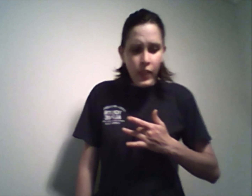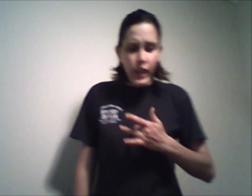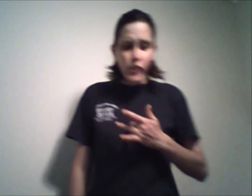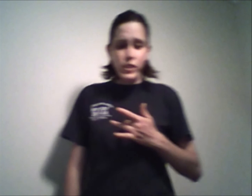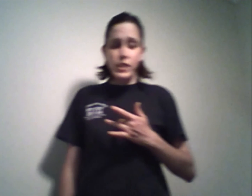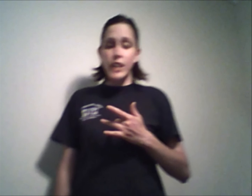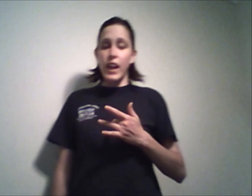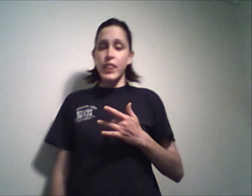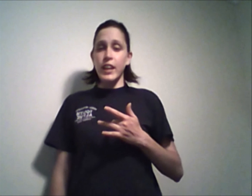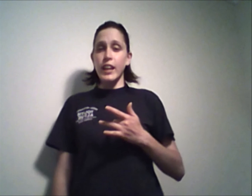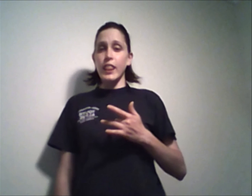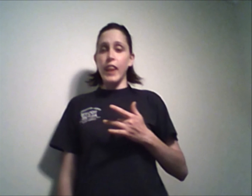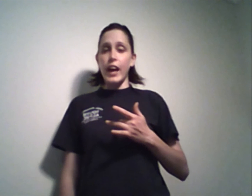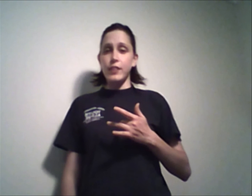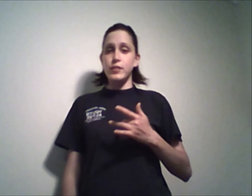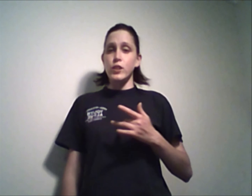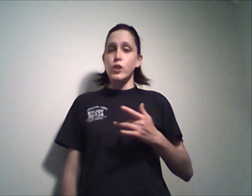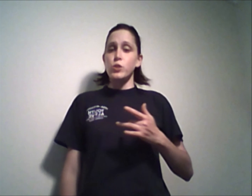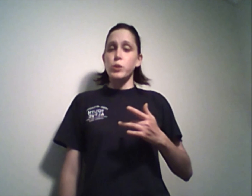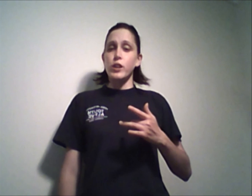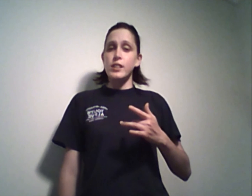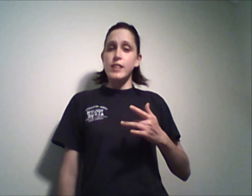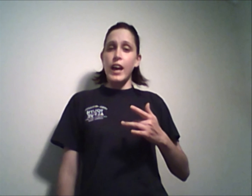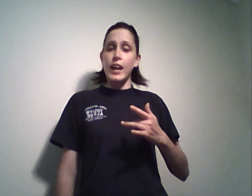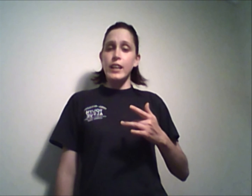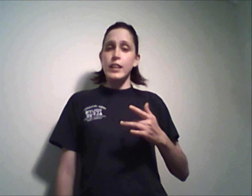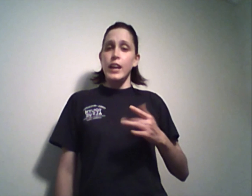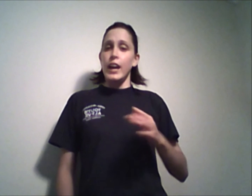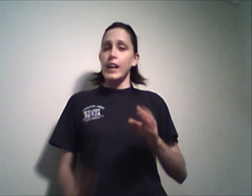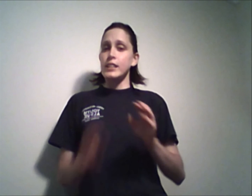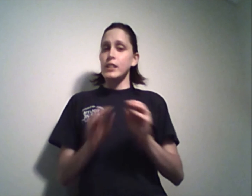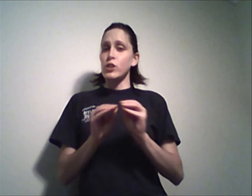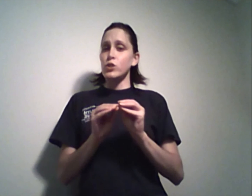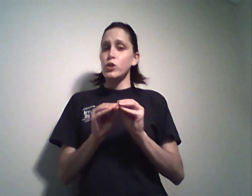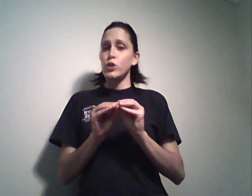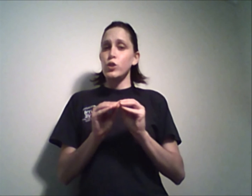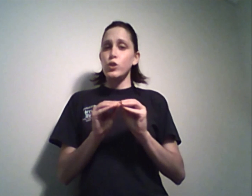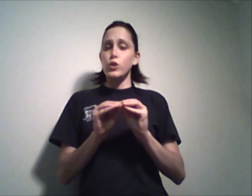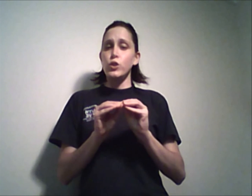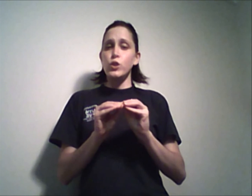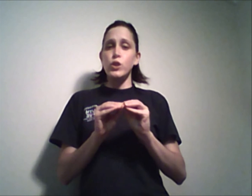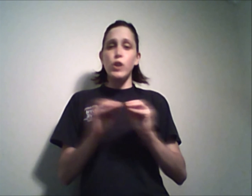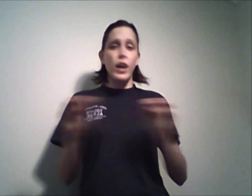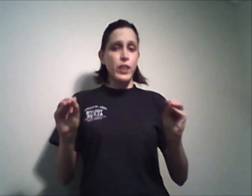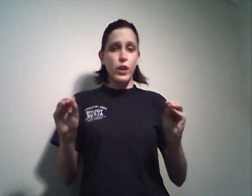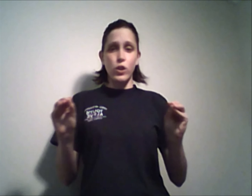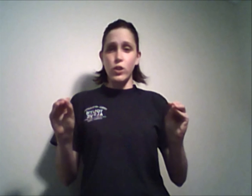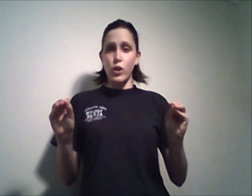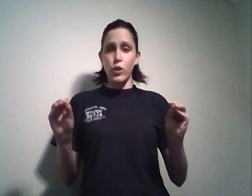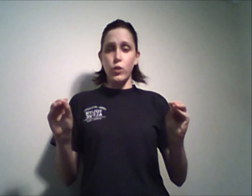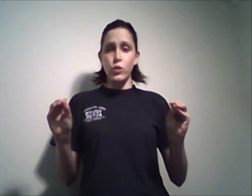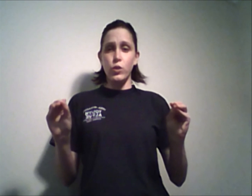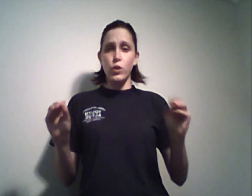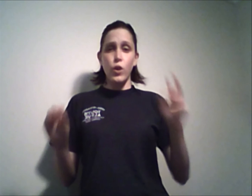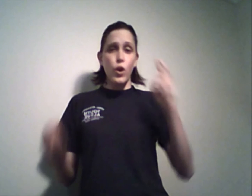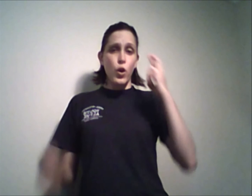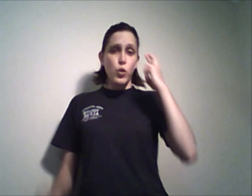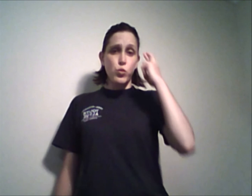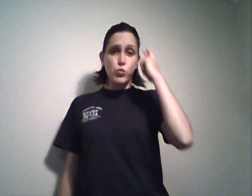there's nothing left. So what you're going to sign is there's nothing or no